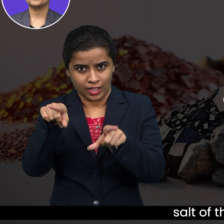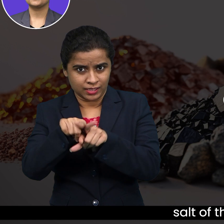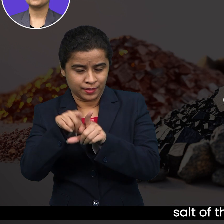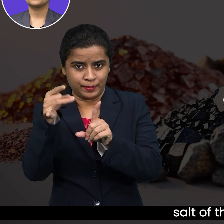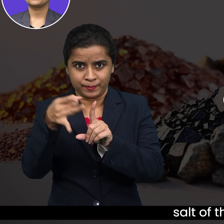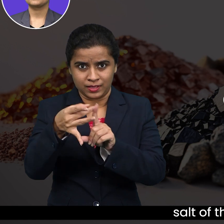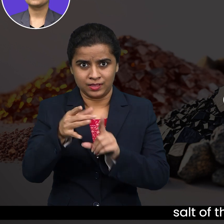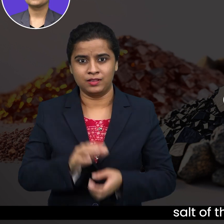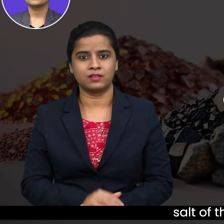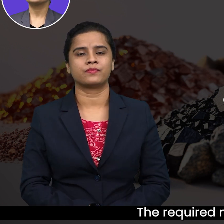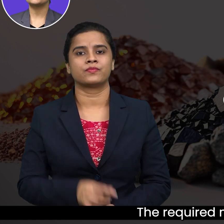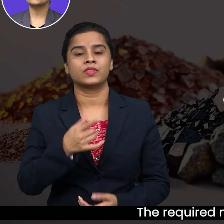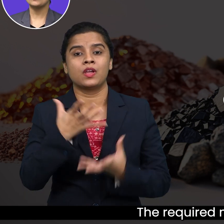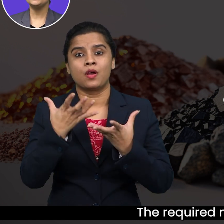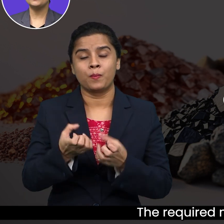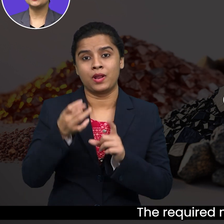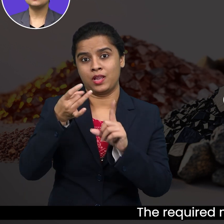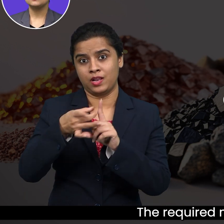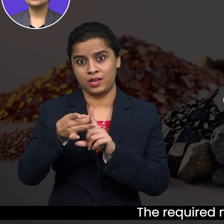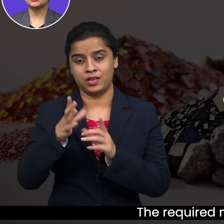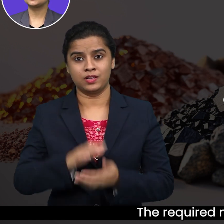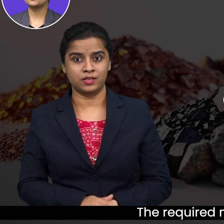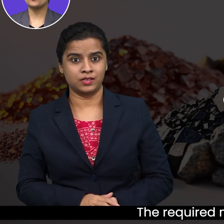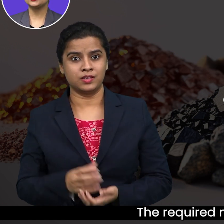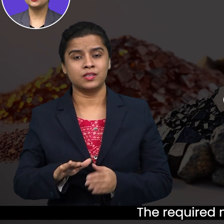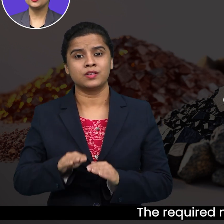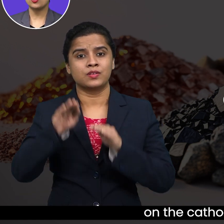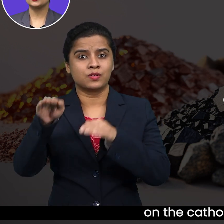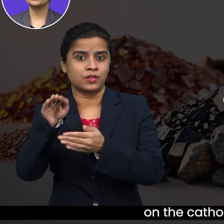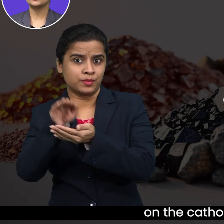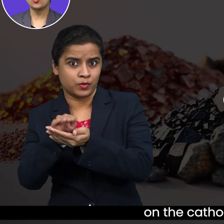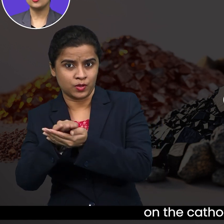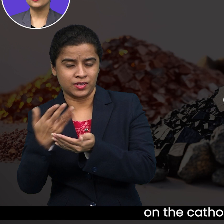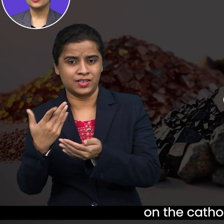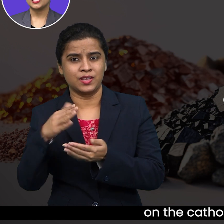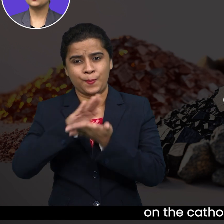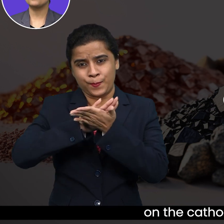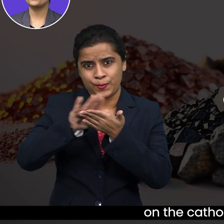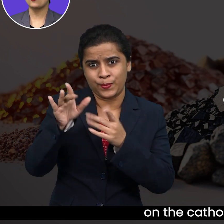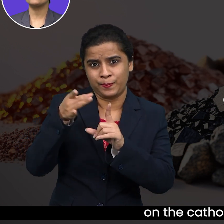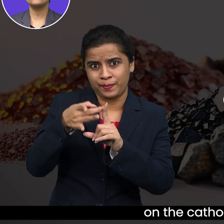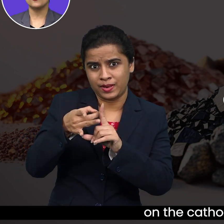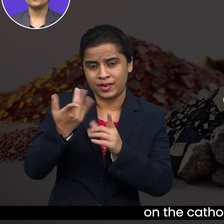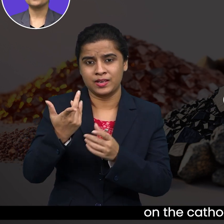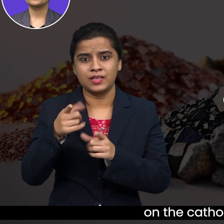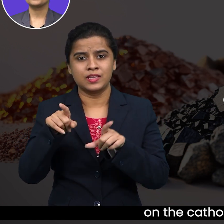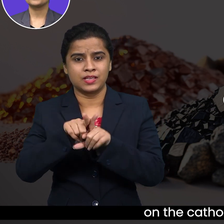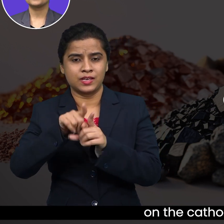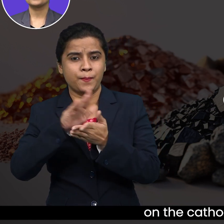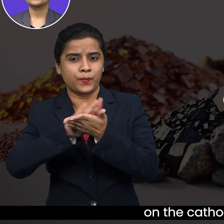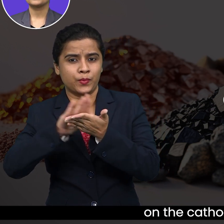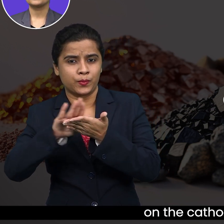metal. The required metal gets deposited on the cathode in the pure form.